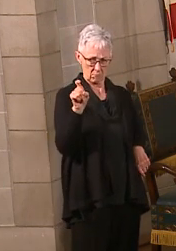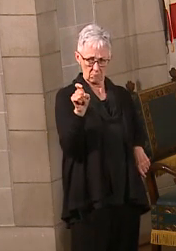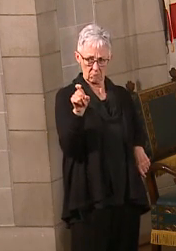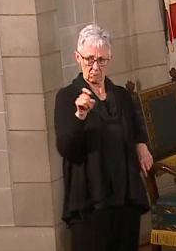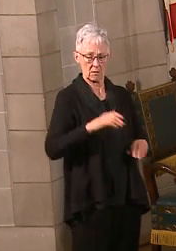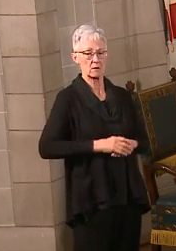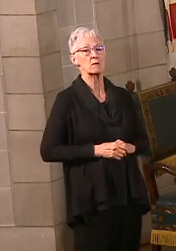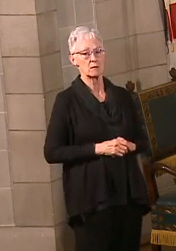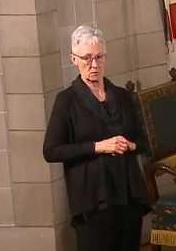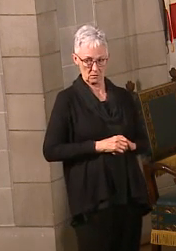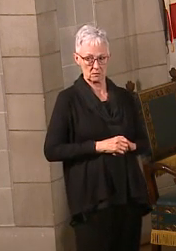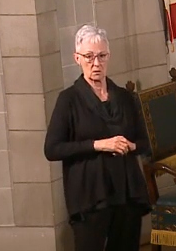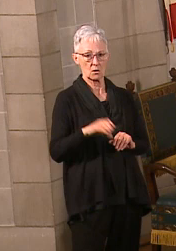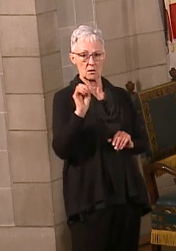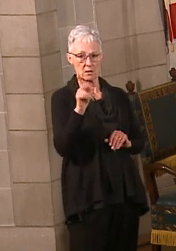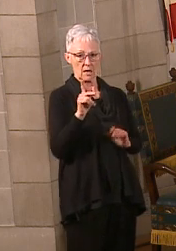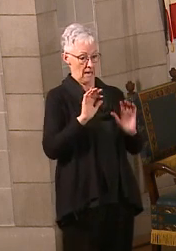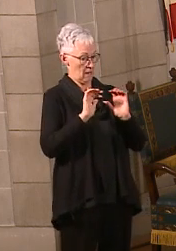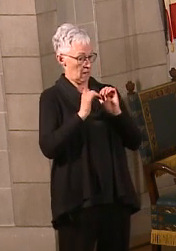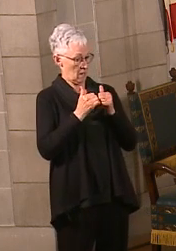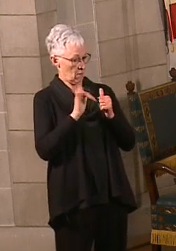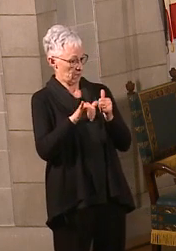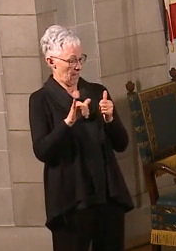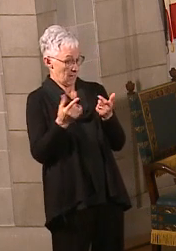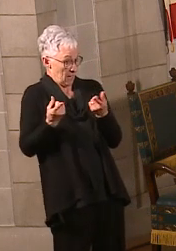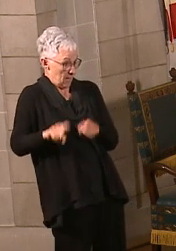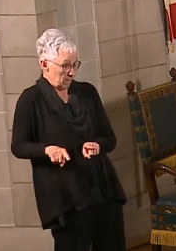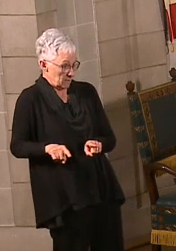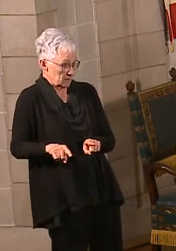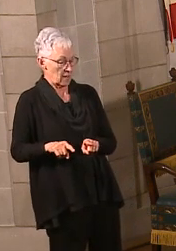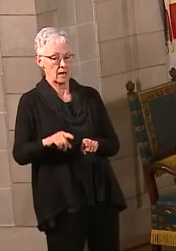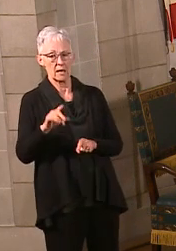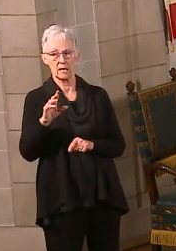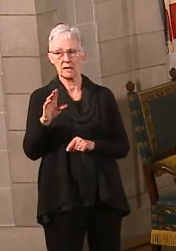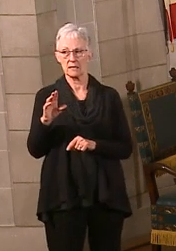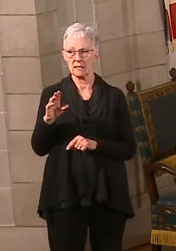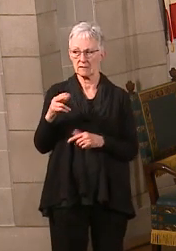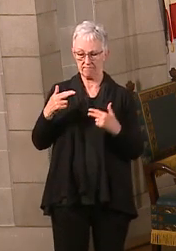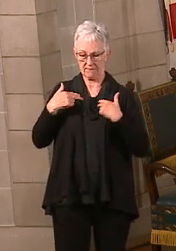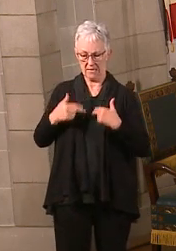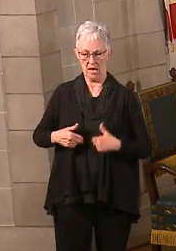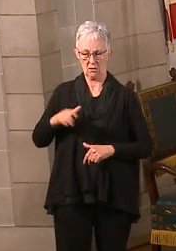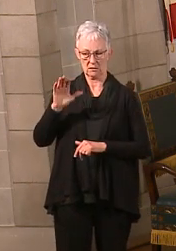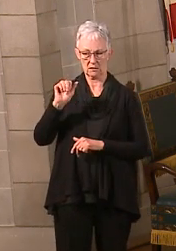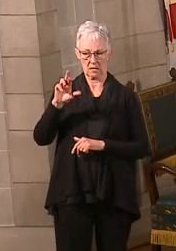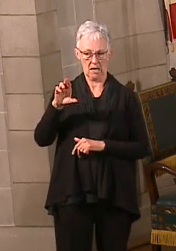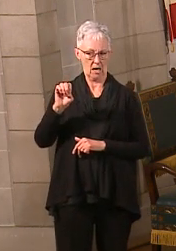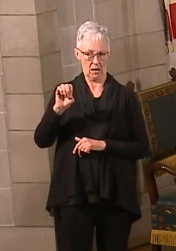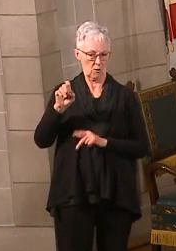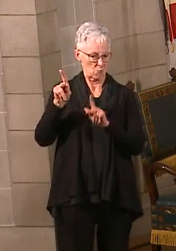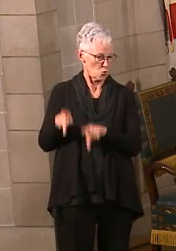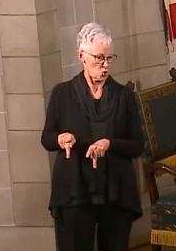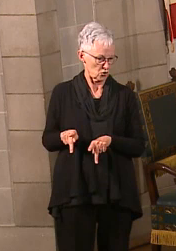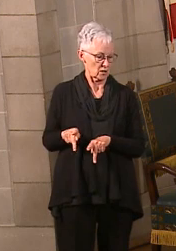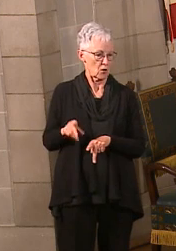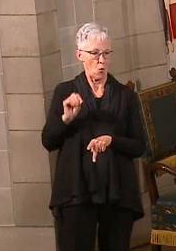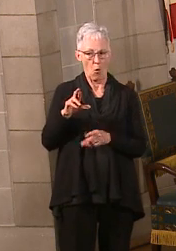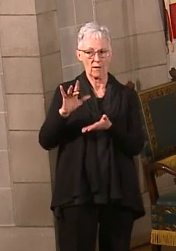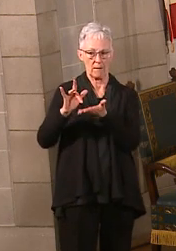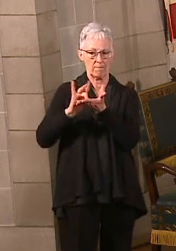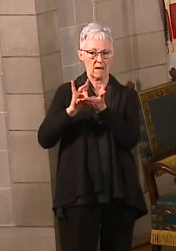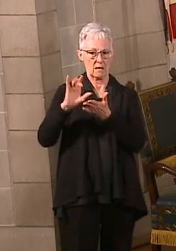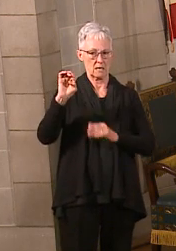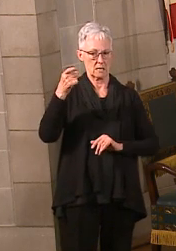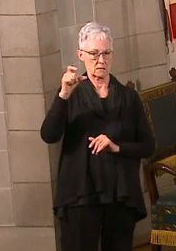is that the healthcare provider or the medical examiner is the one who makes the determinations of cause of death. That is an